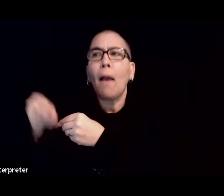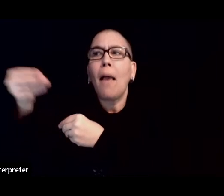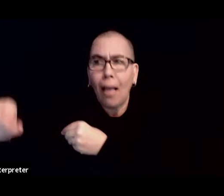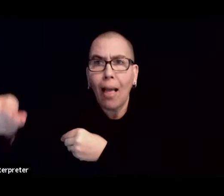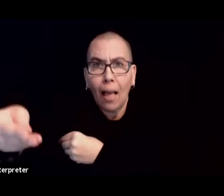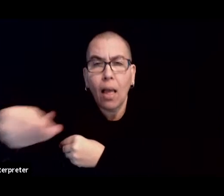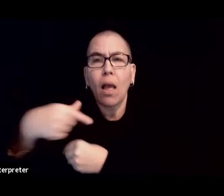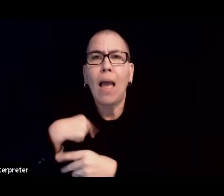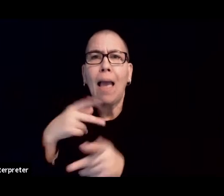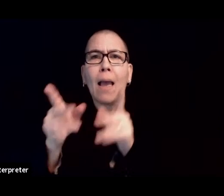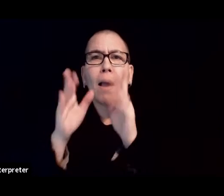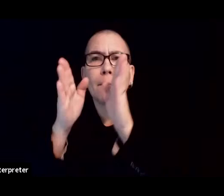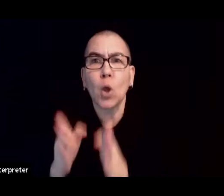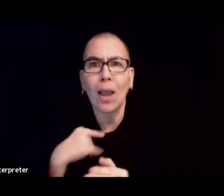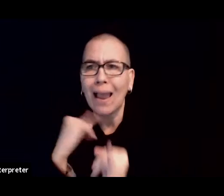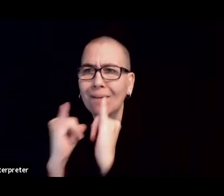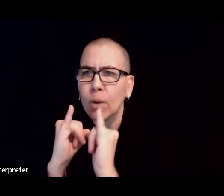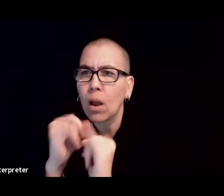Thank you.